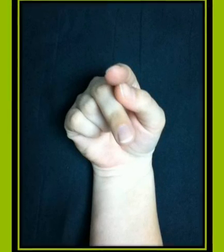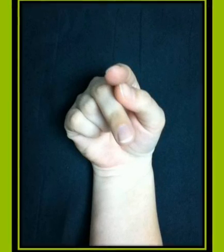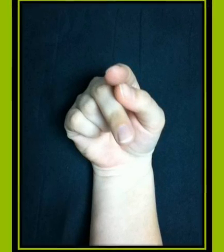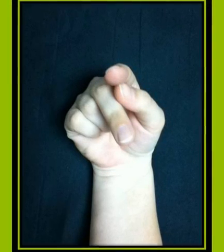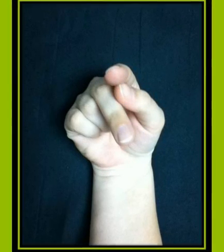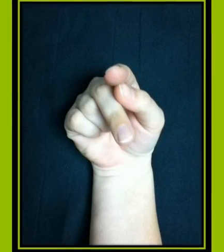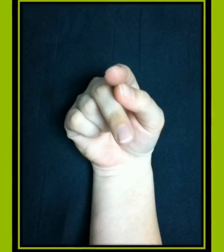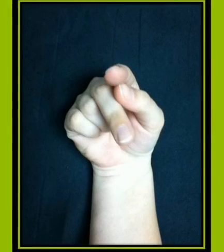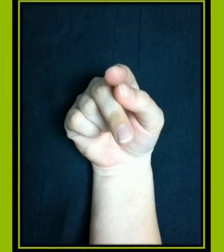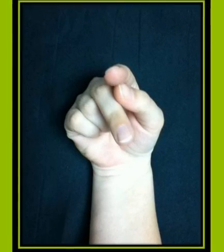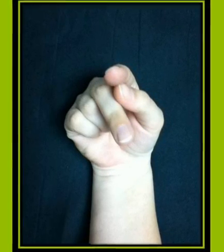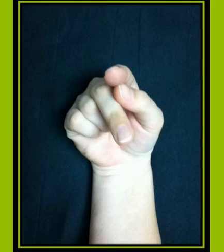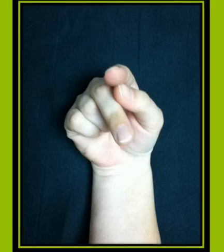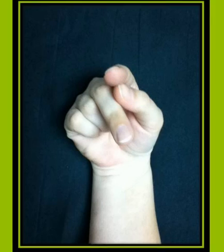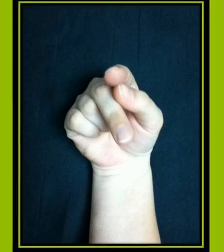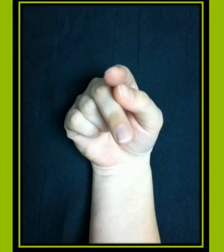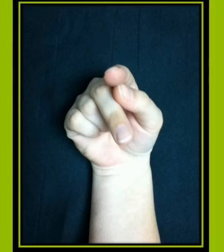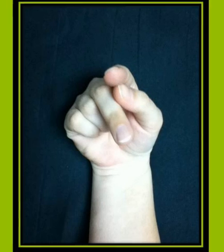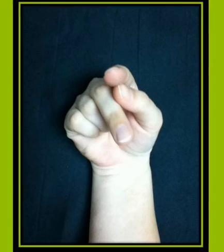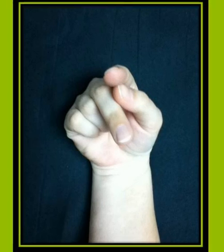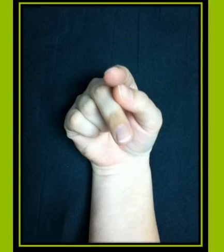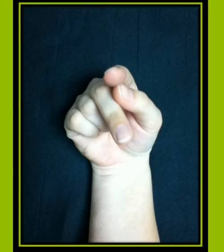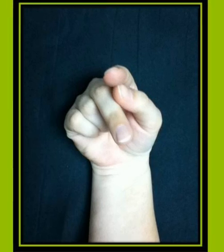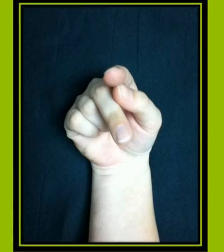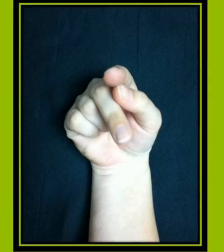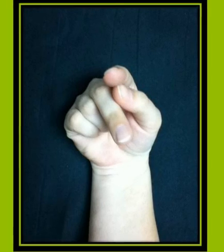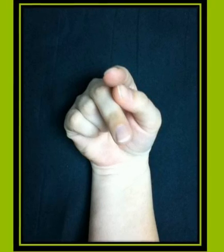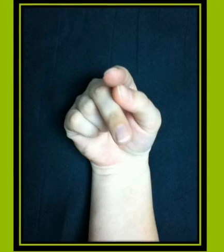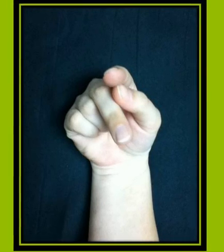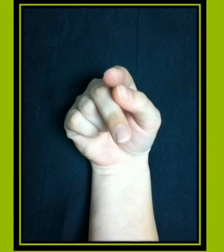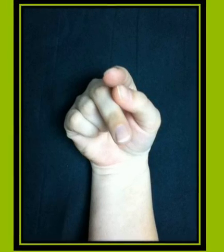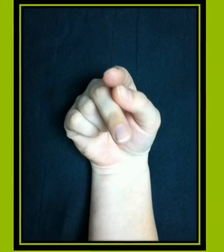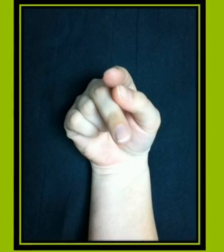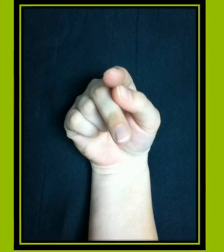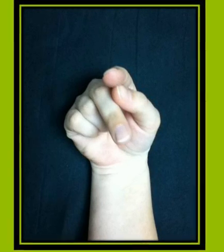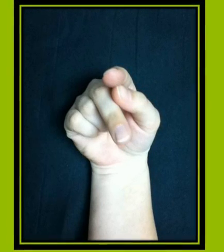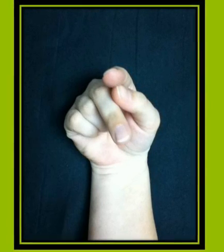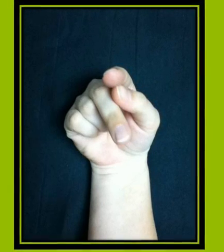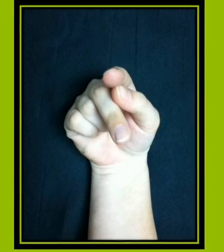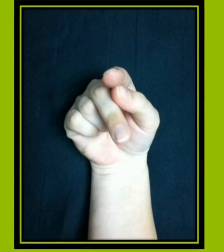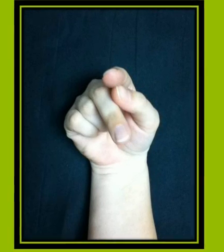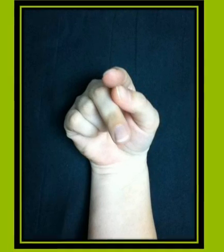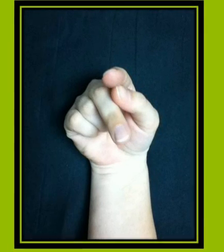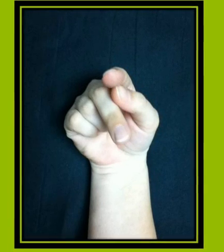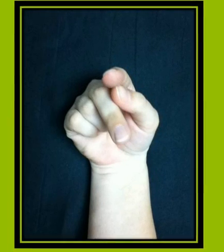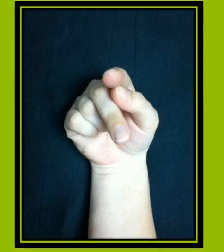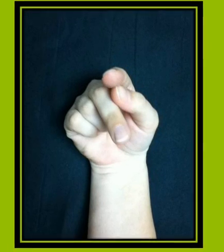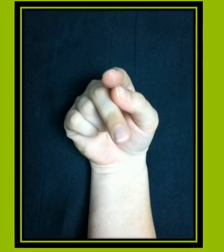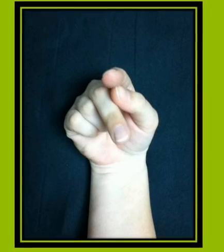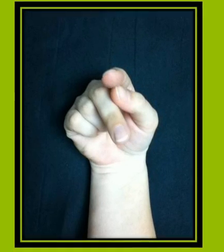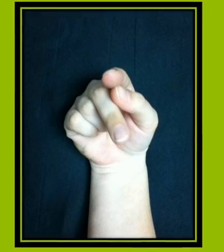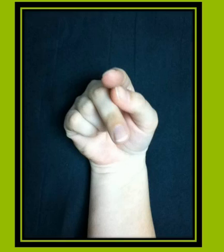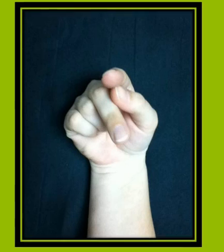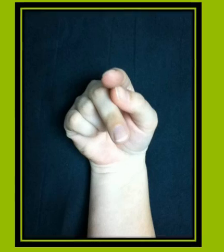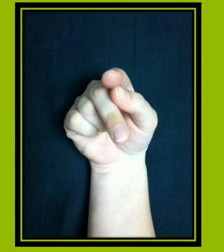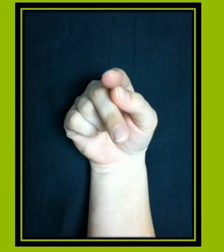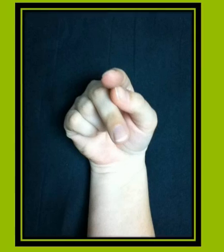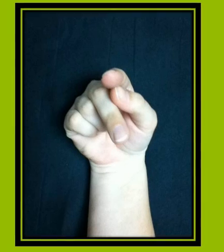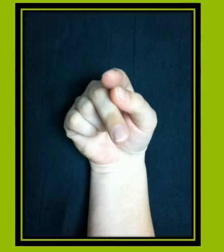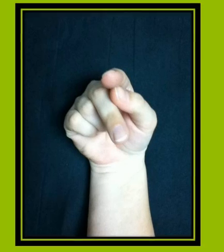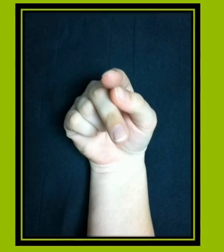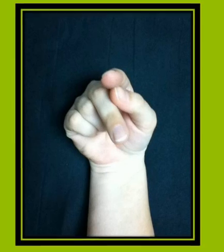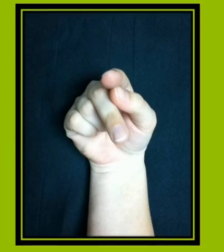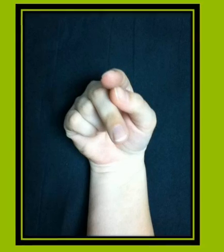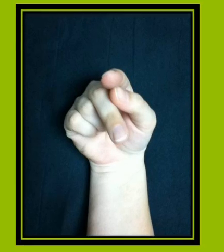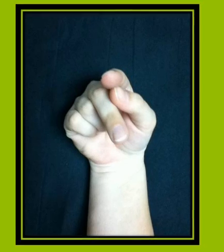in a diagonal motion so that it is in between your index and middle finger. It is important to note that your index and middle